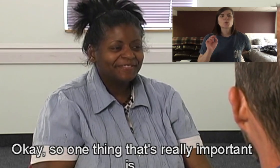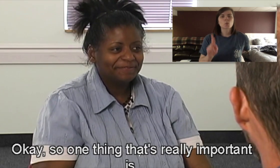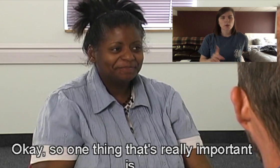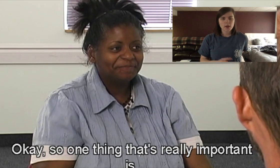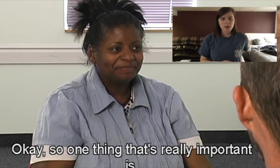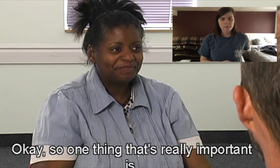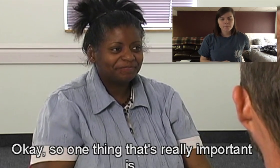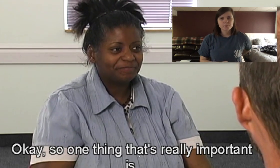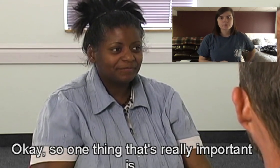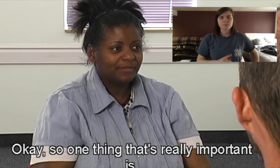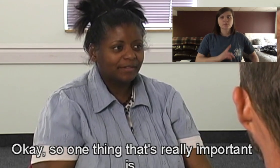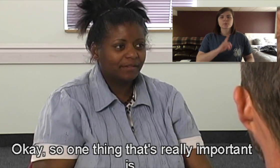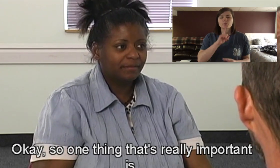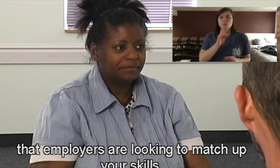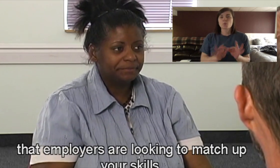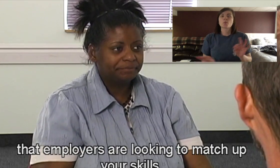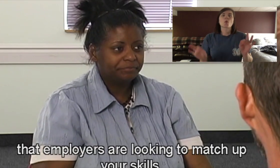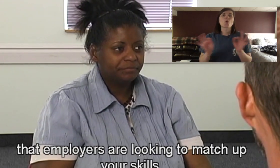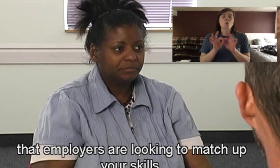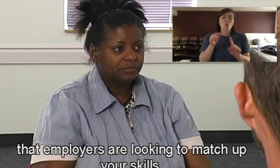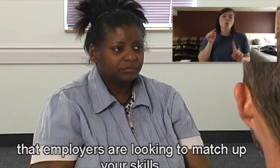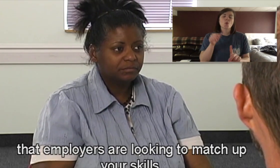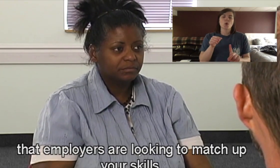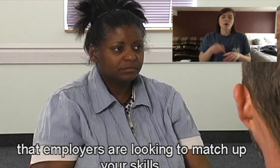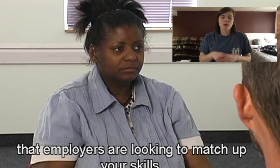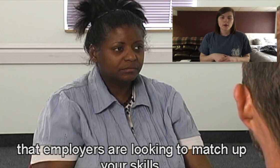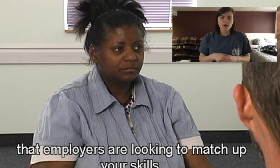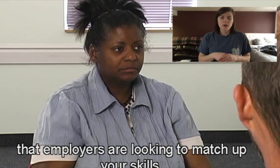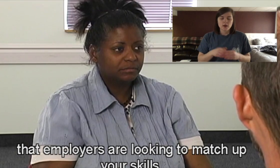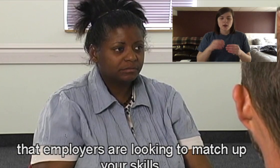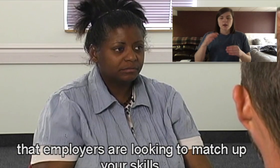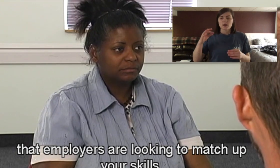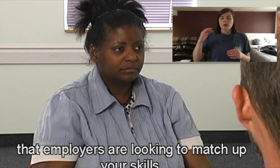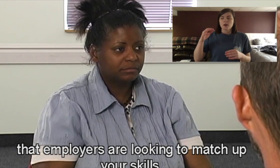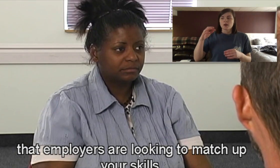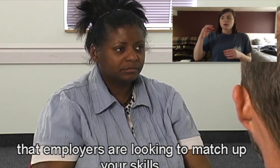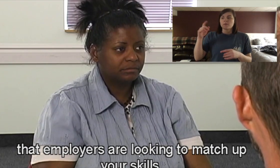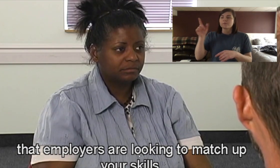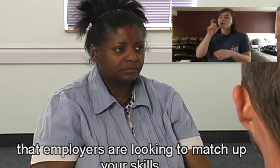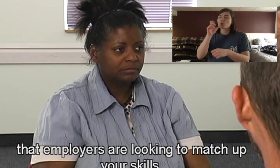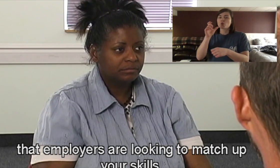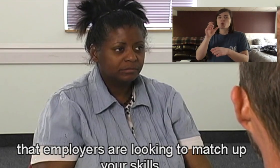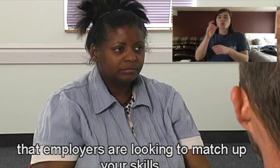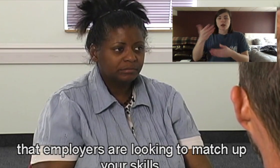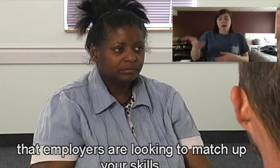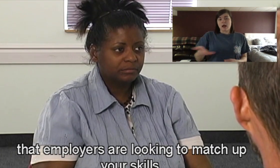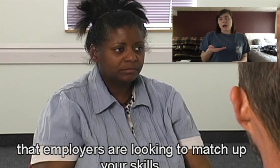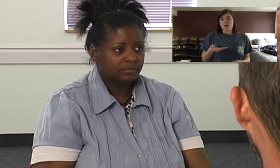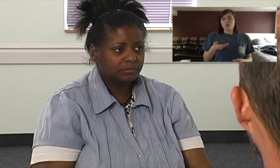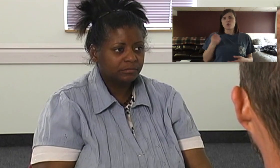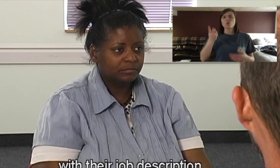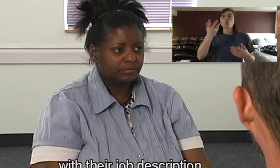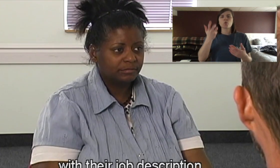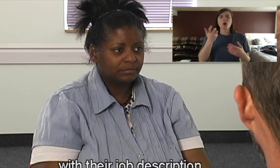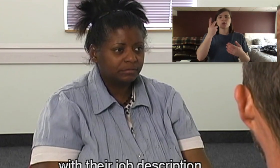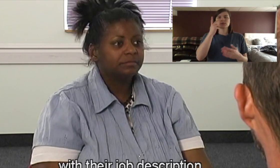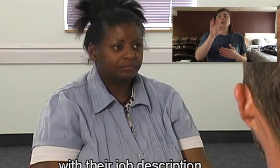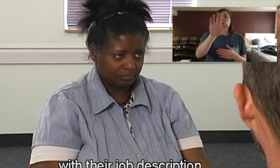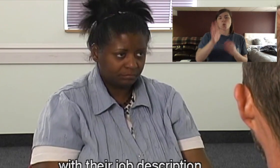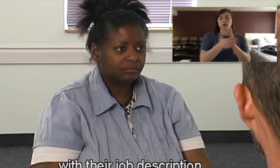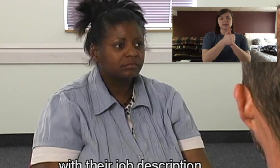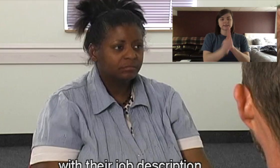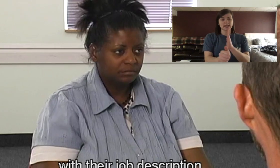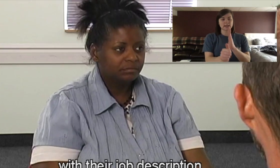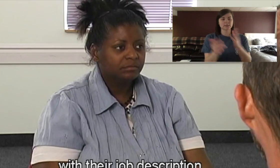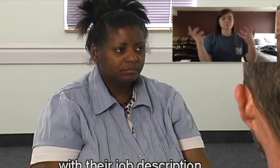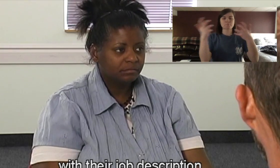Okay. So, one thing that's really important is that employers are looking to match up your